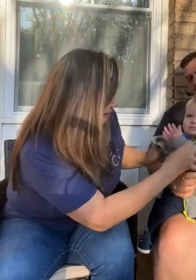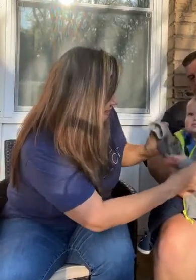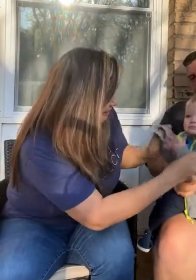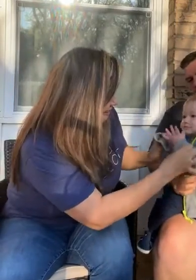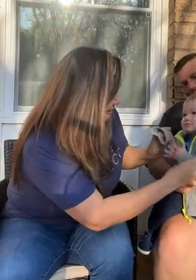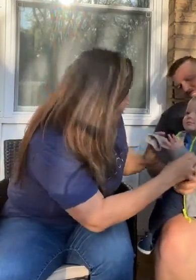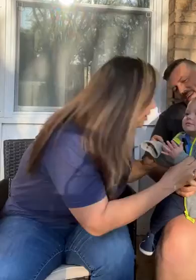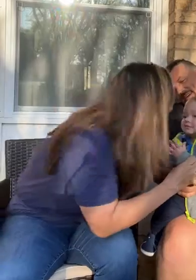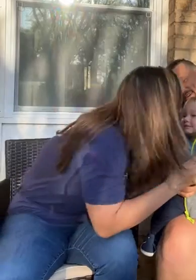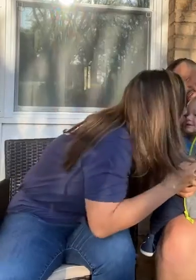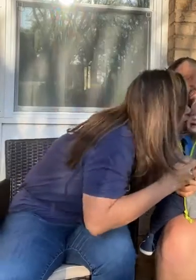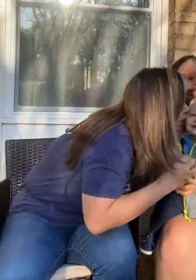strong.